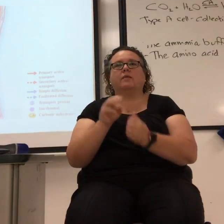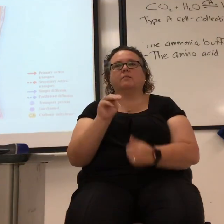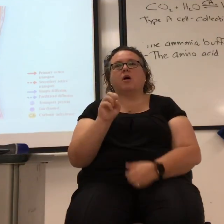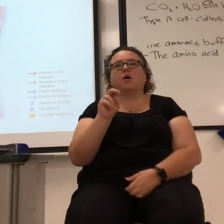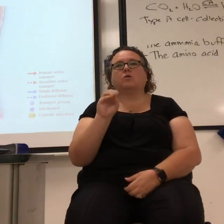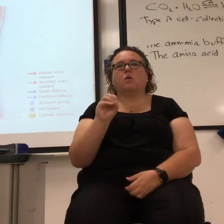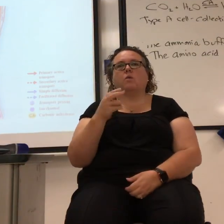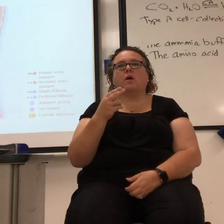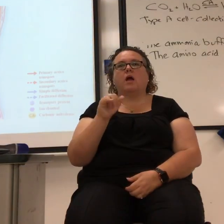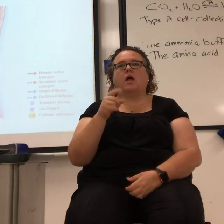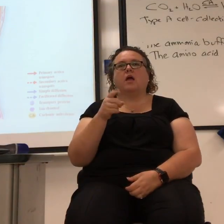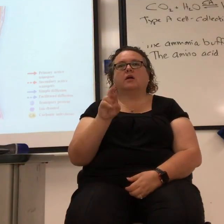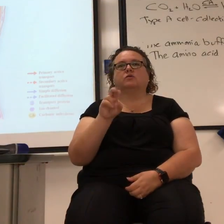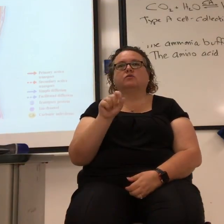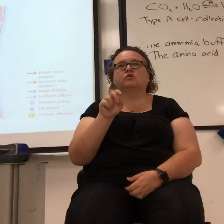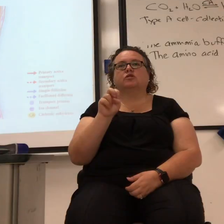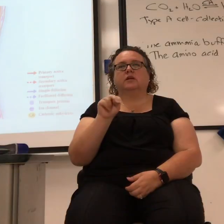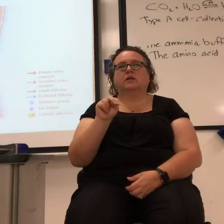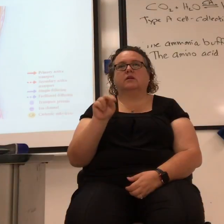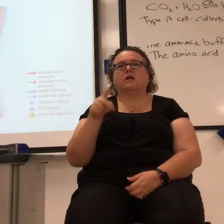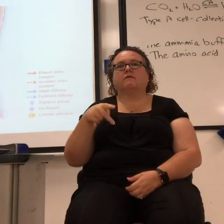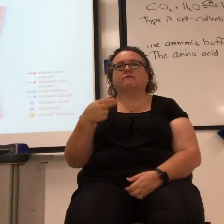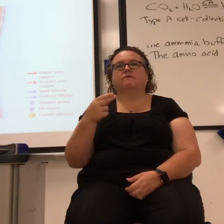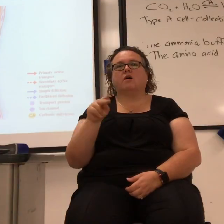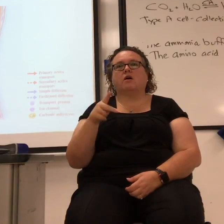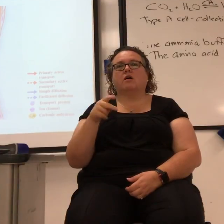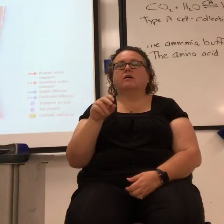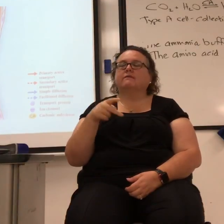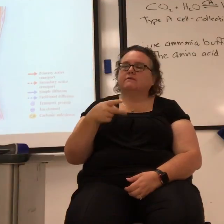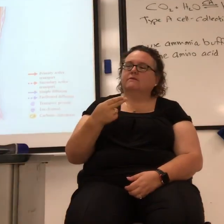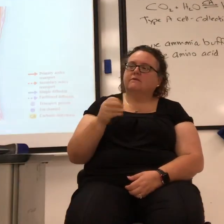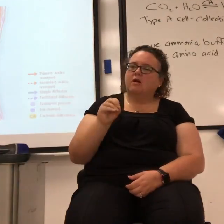monohydrogen phosphate, this molecule.